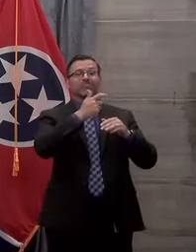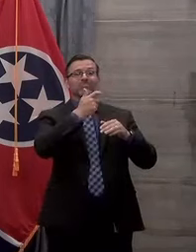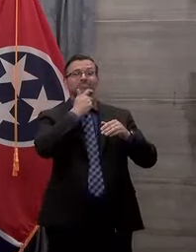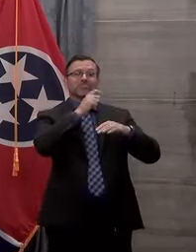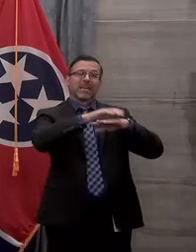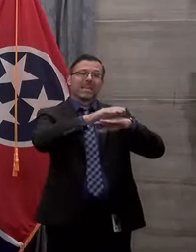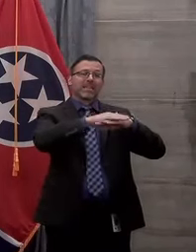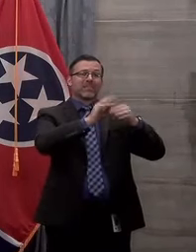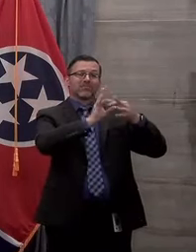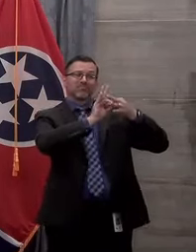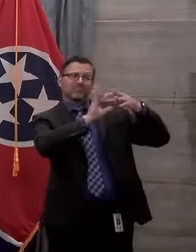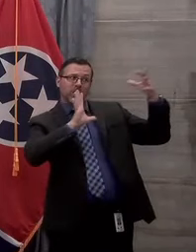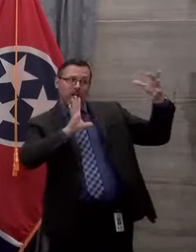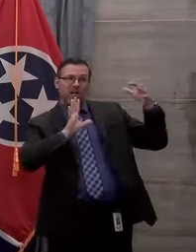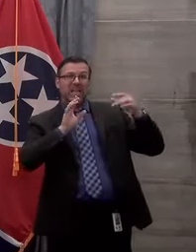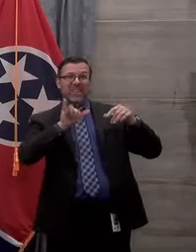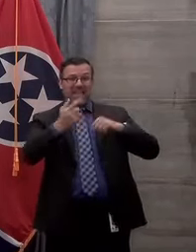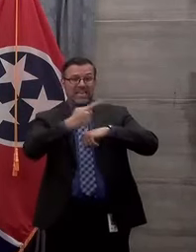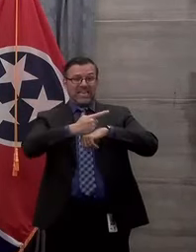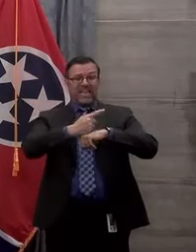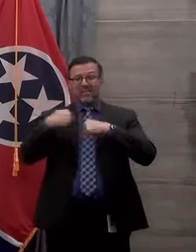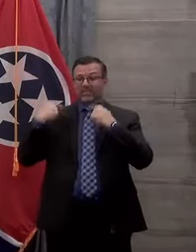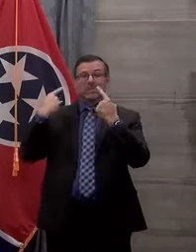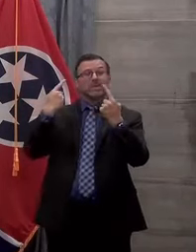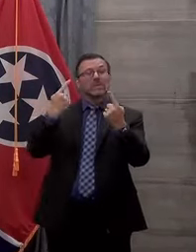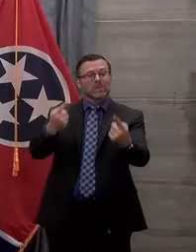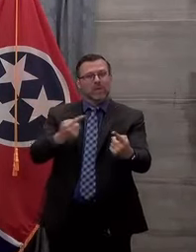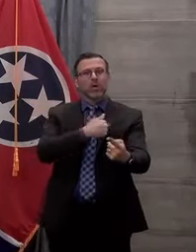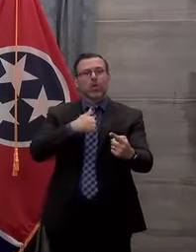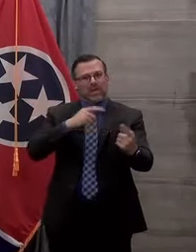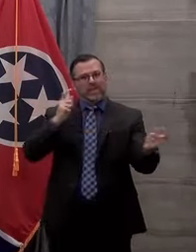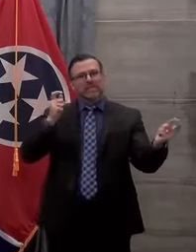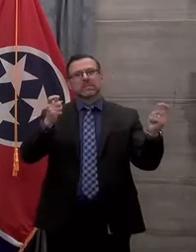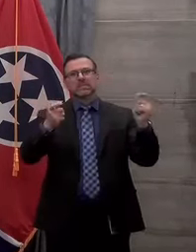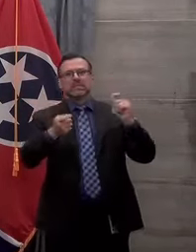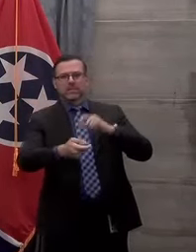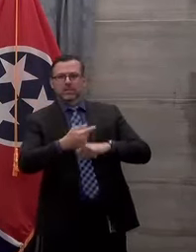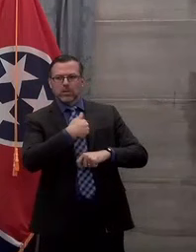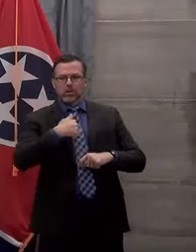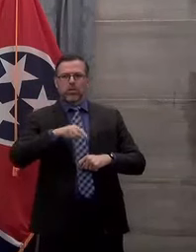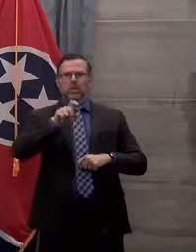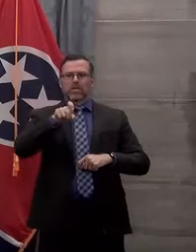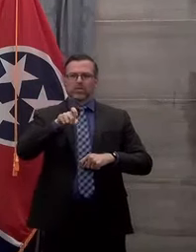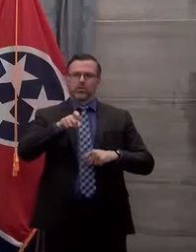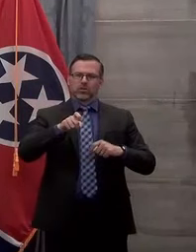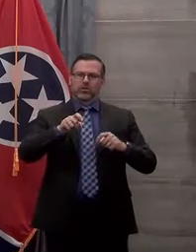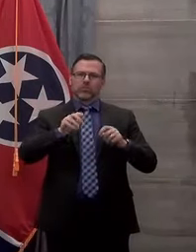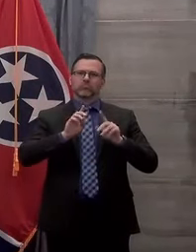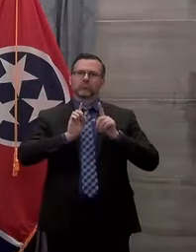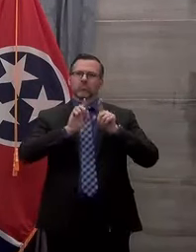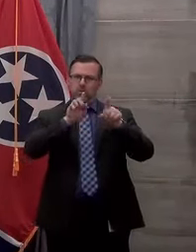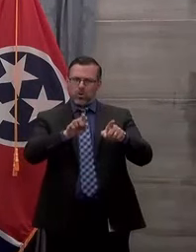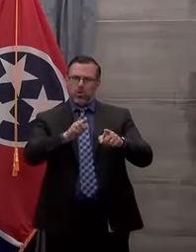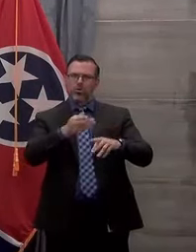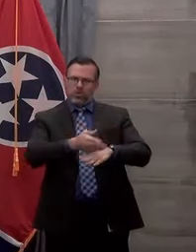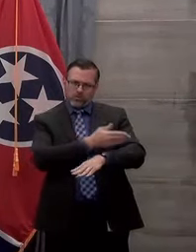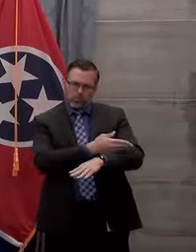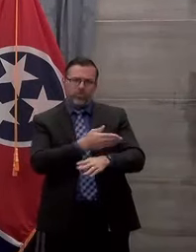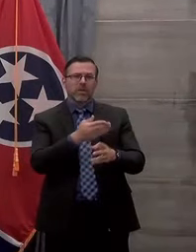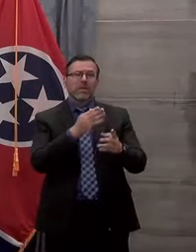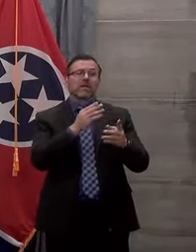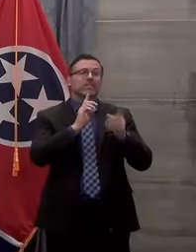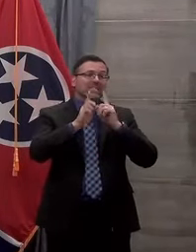And we cannot stop now. In fact, we should accelerate that movement in the right direction. dialogue, whether it occurs in